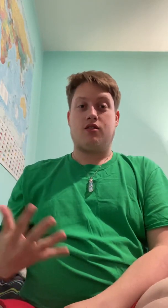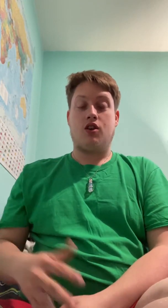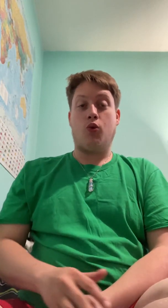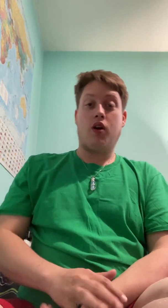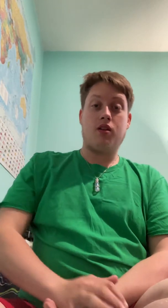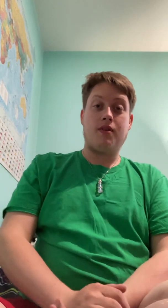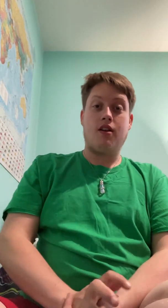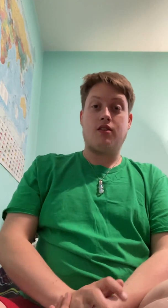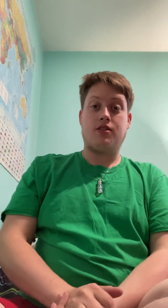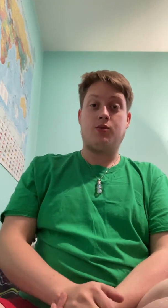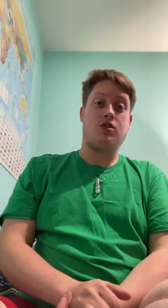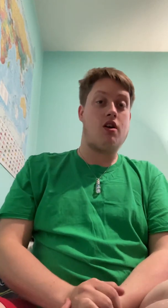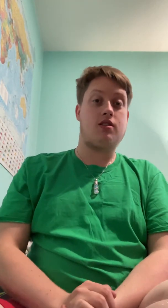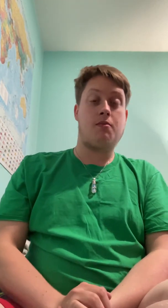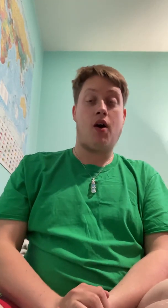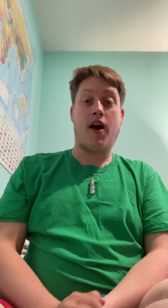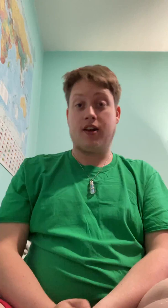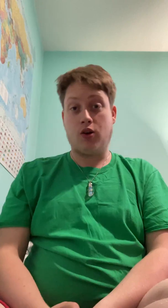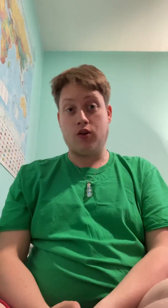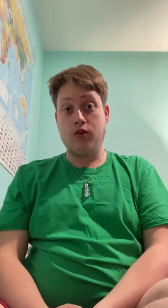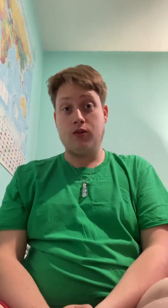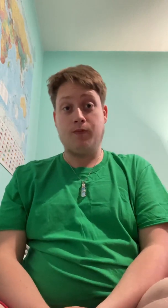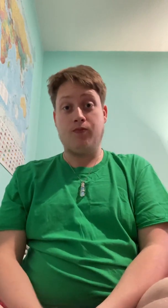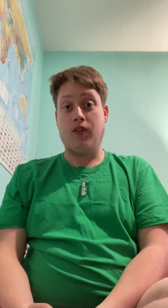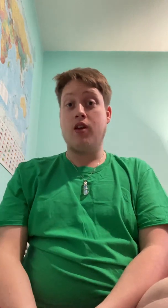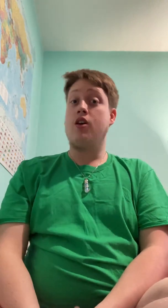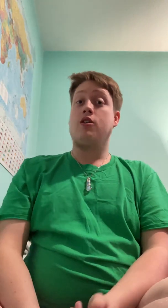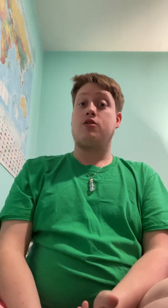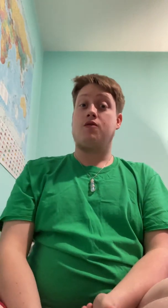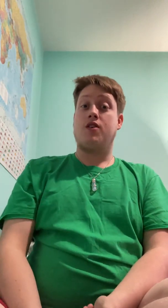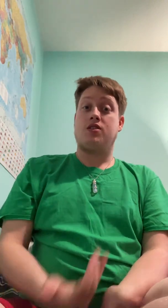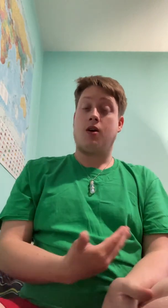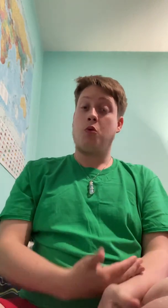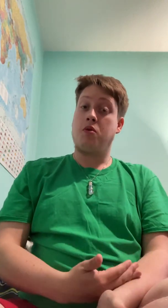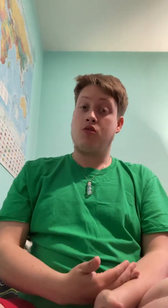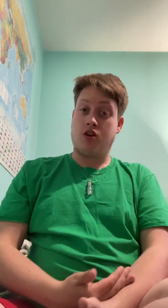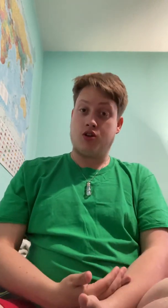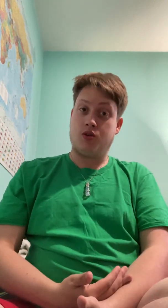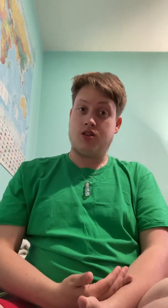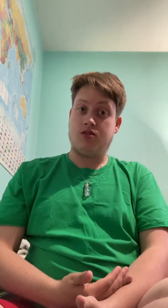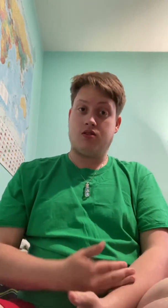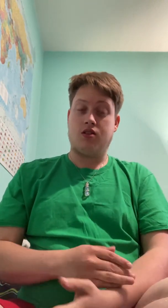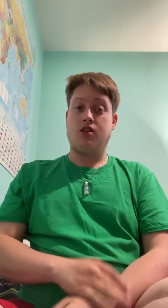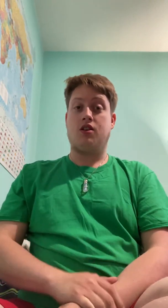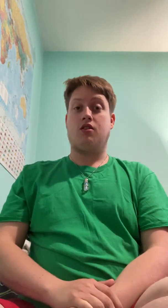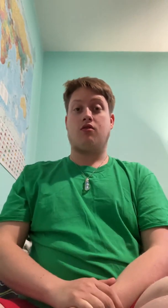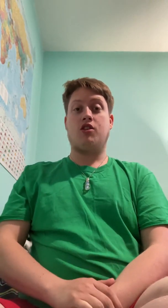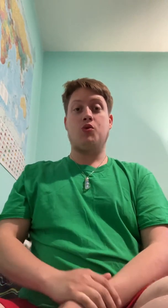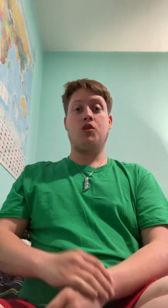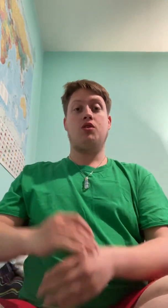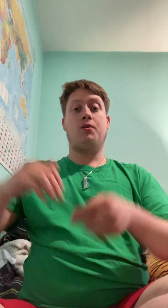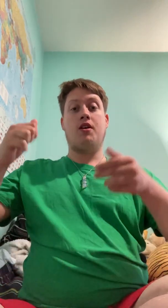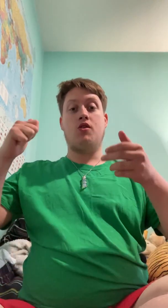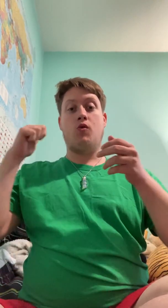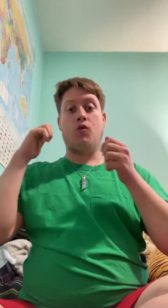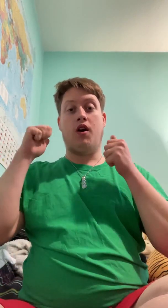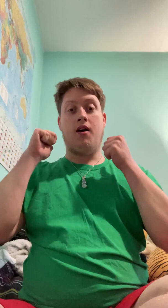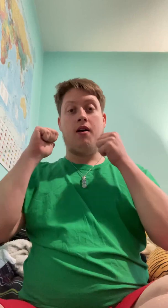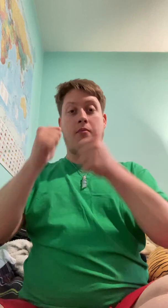So we're going to be learning some signs about adulthood. So the first sign will be graduate. Graduate, you get both